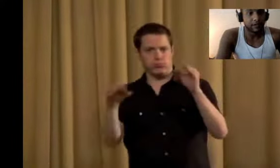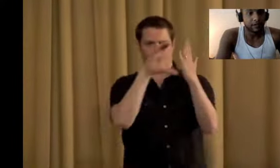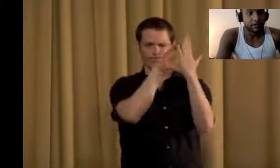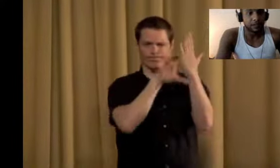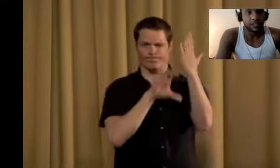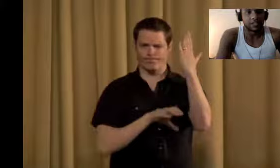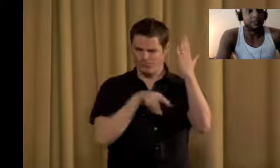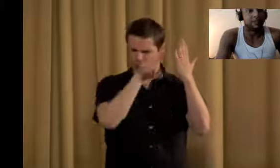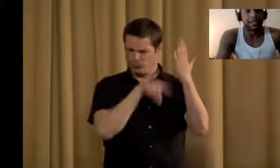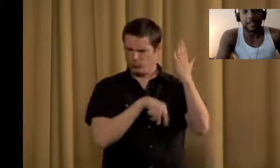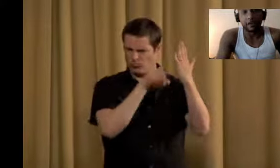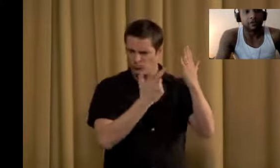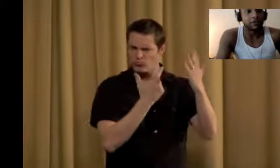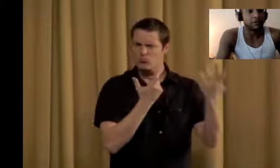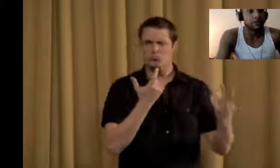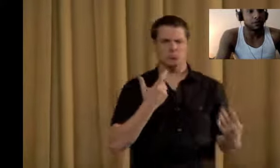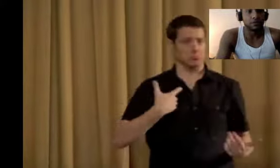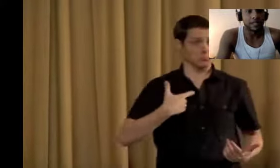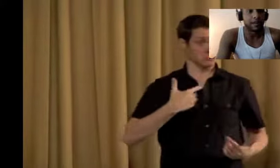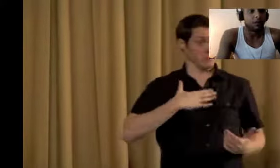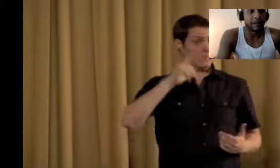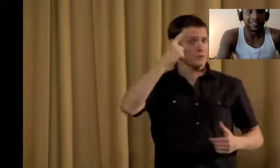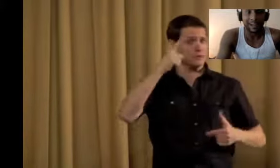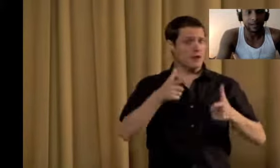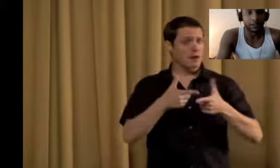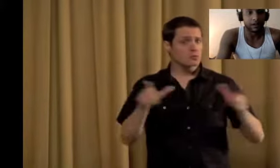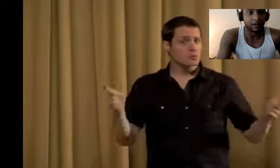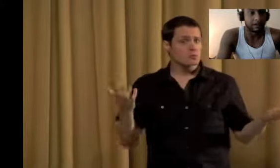You can explain all the characters, who's saying what, the dialogue, etc.